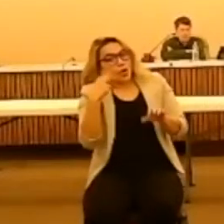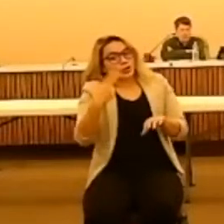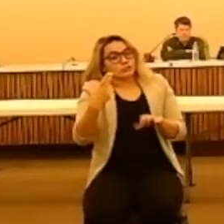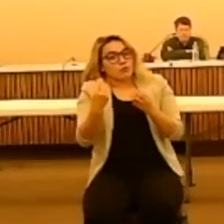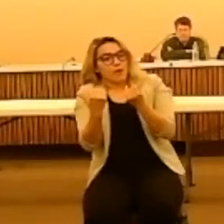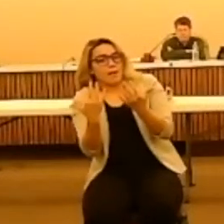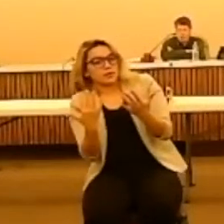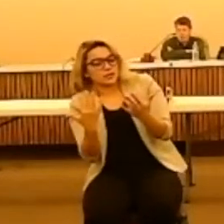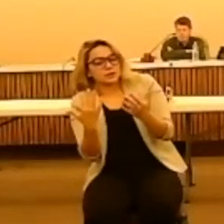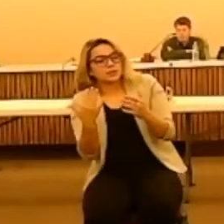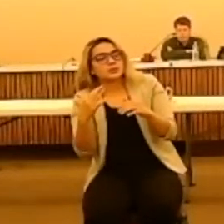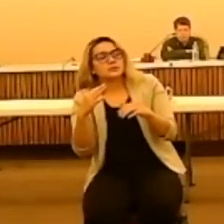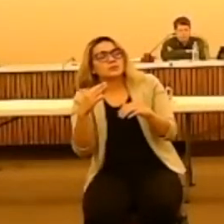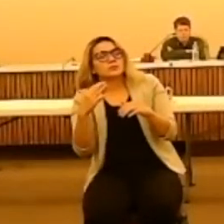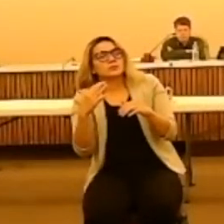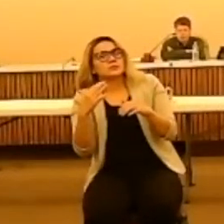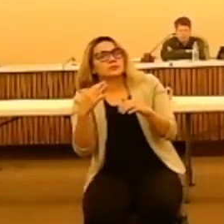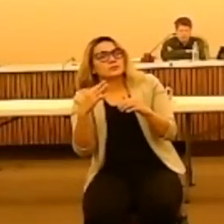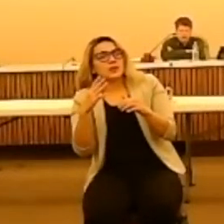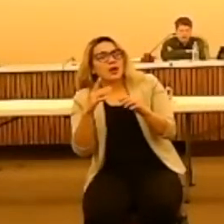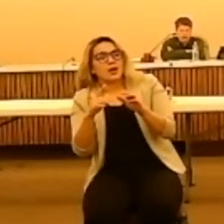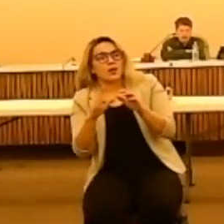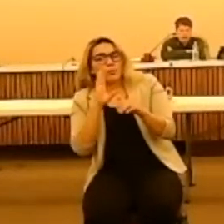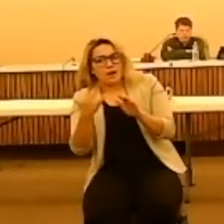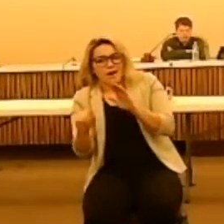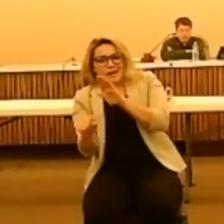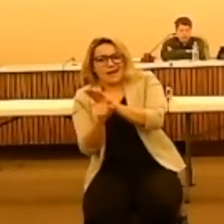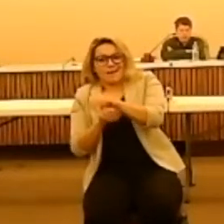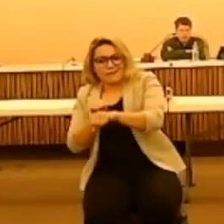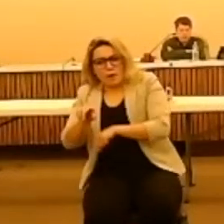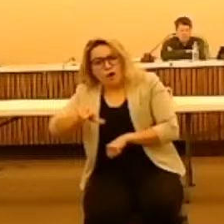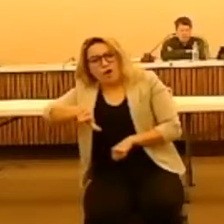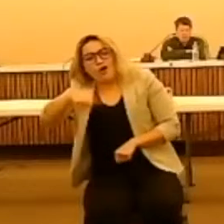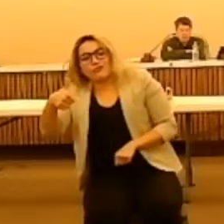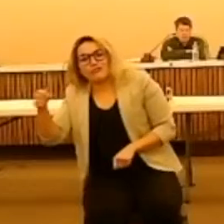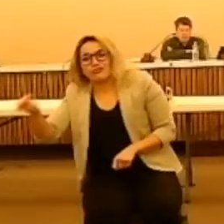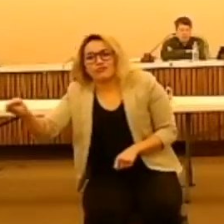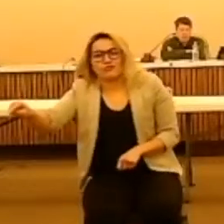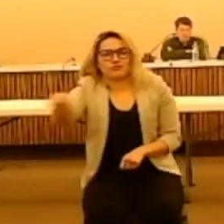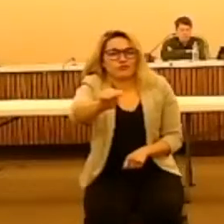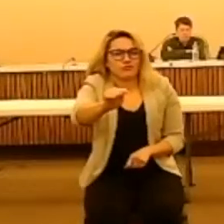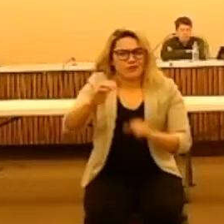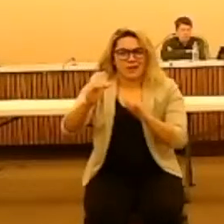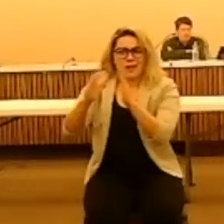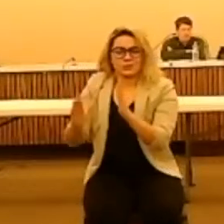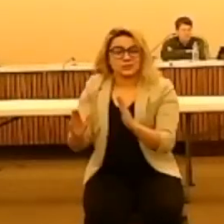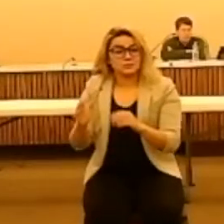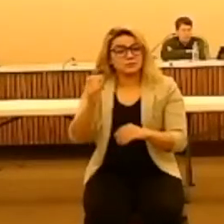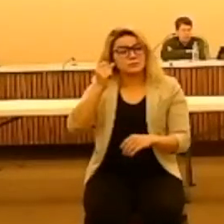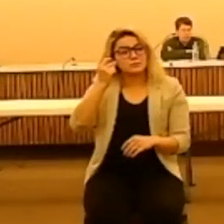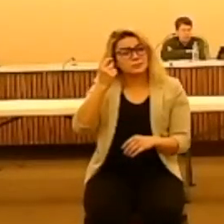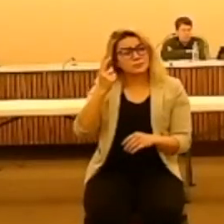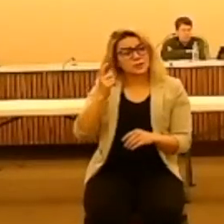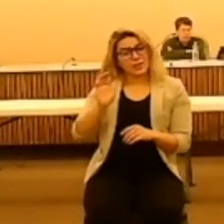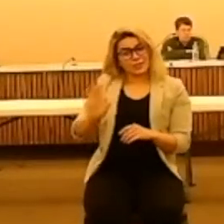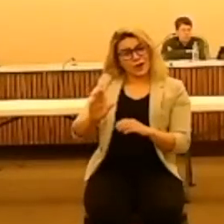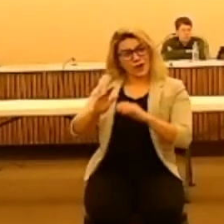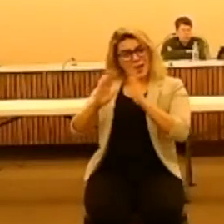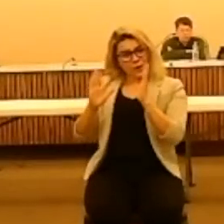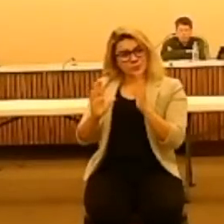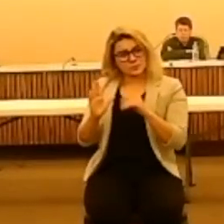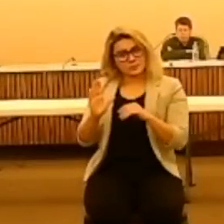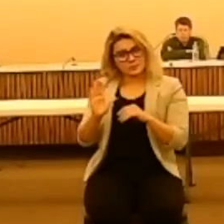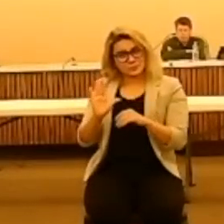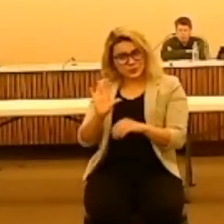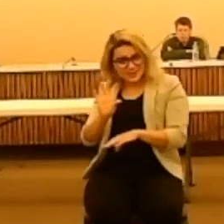that a lot of people talk about is they don't want stuff in their backyard, but they forget their house is somebody else's backyard, right?